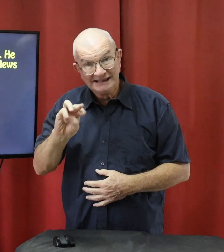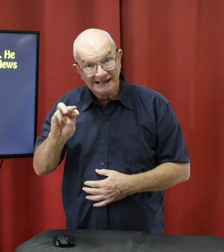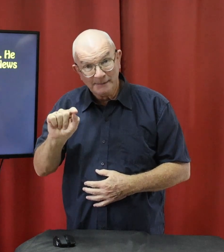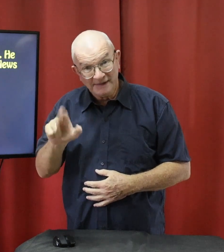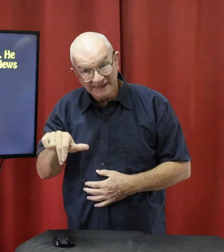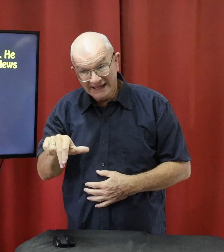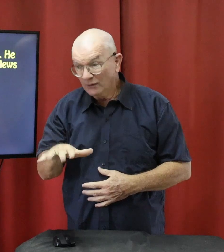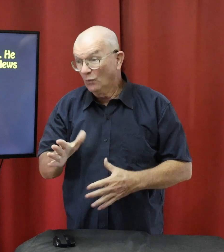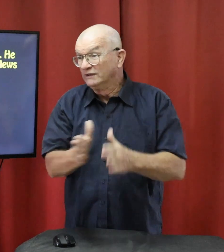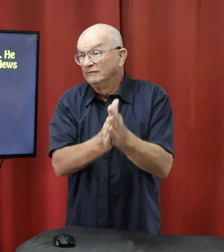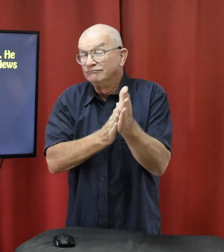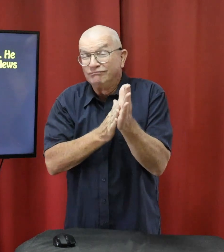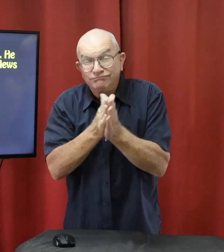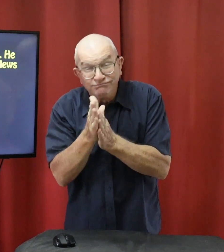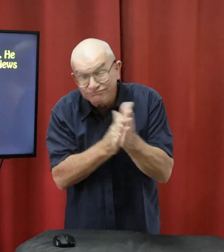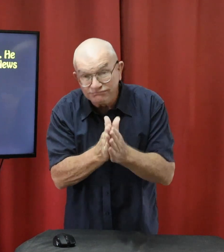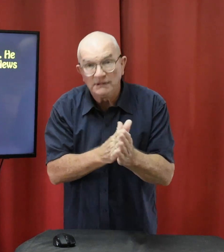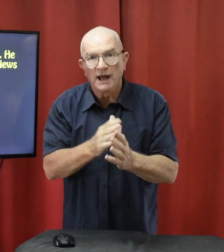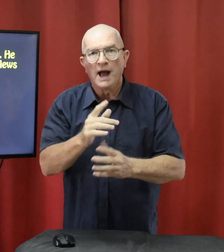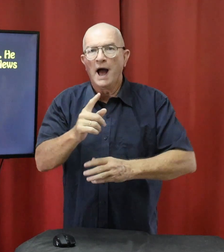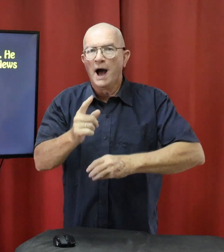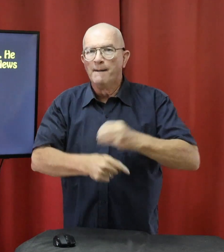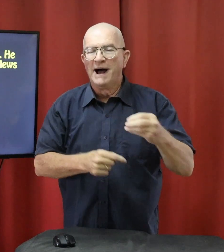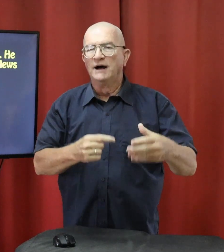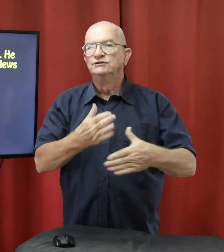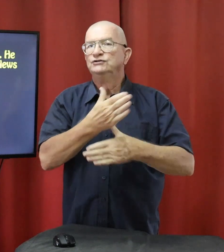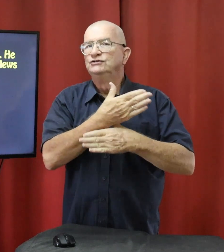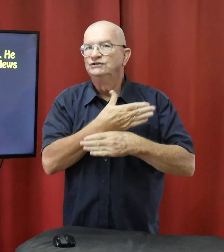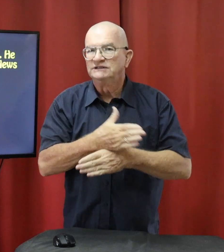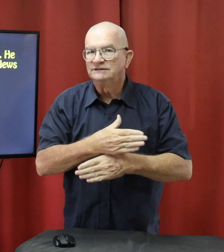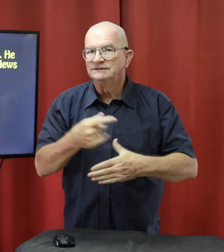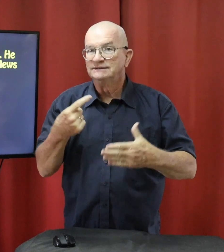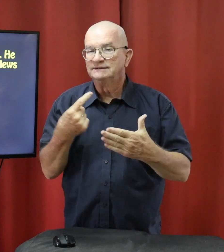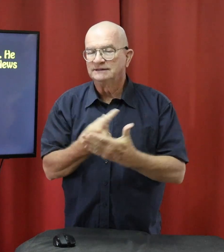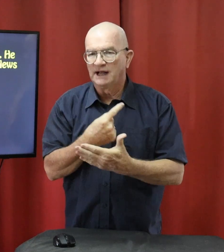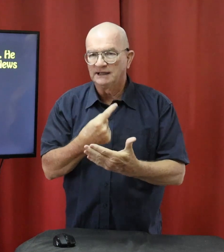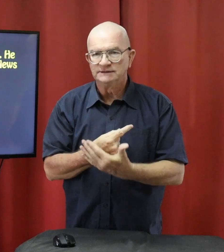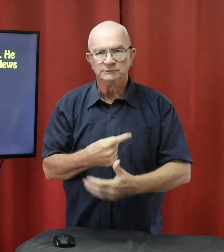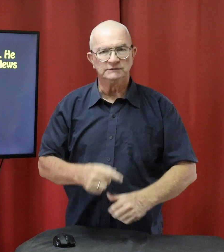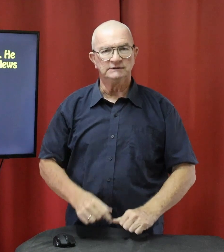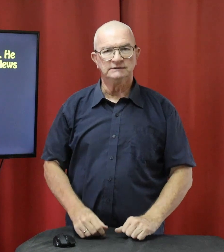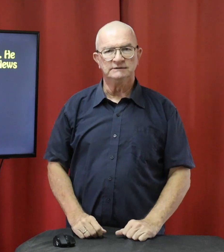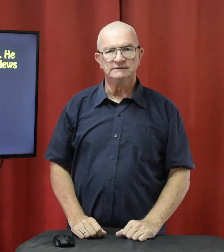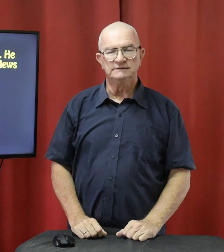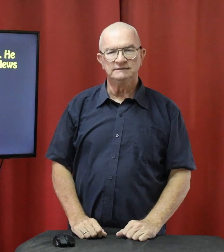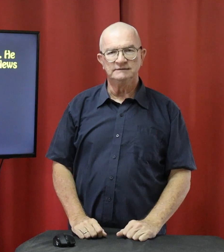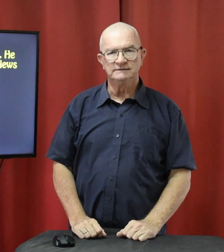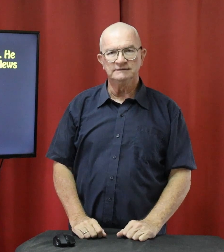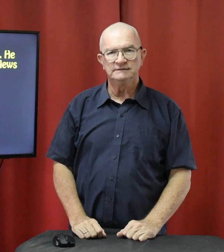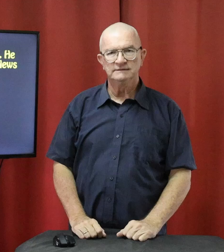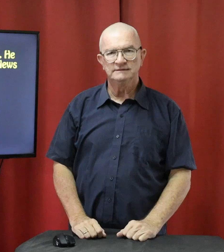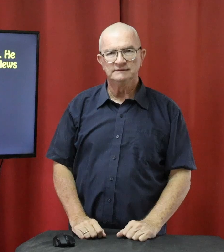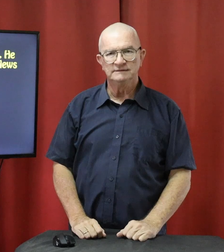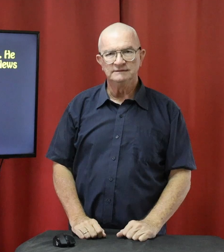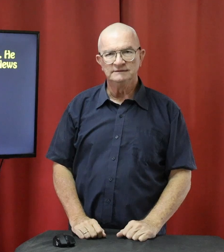And Timothy was eager about sharing the gospel.